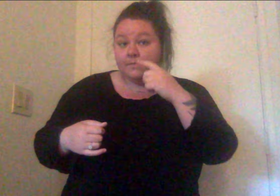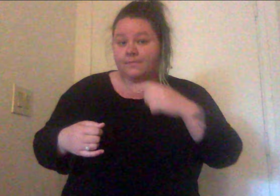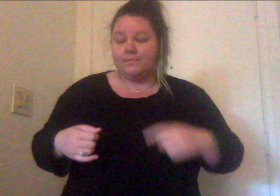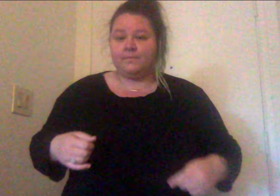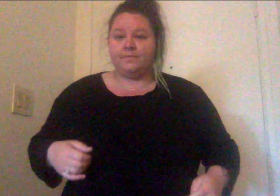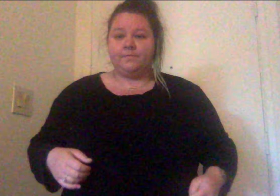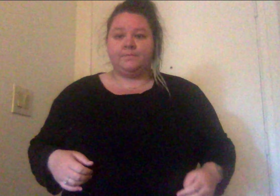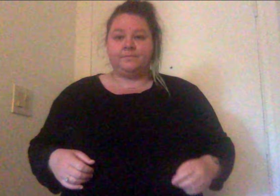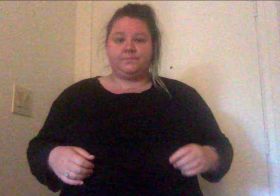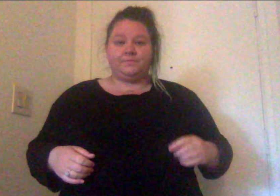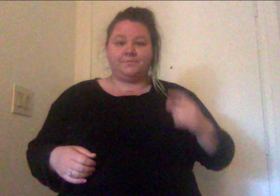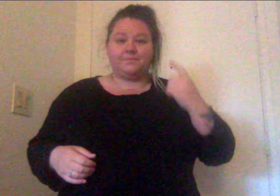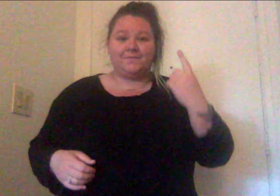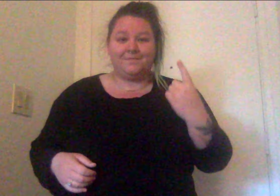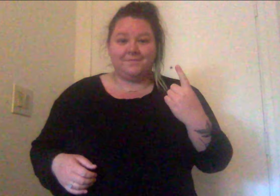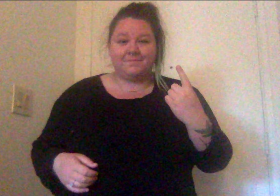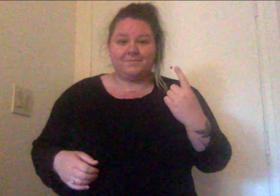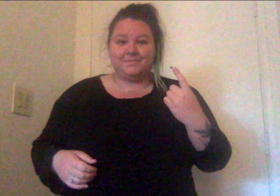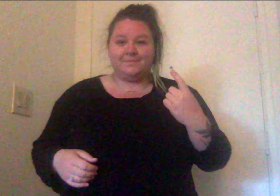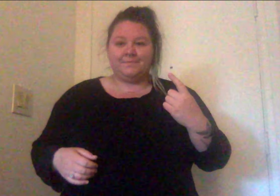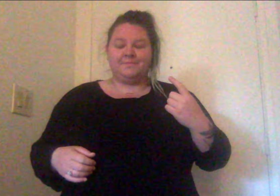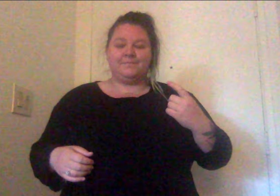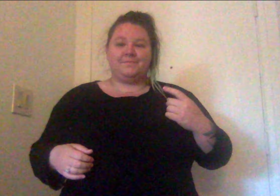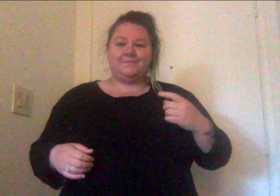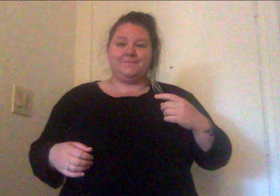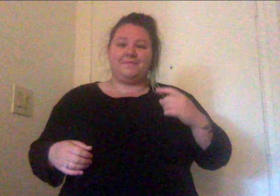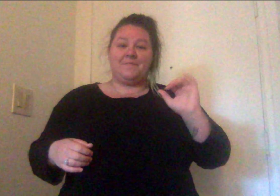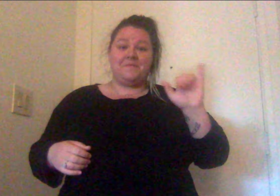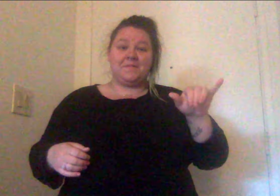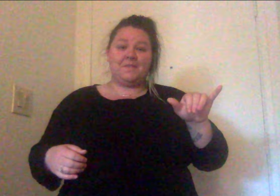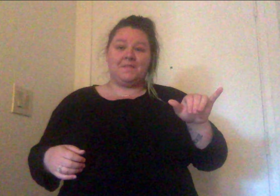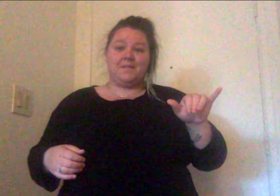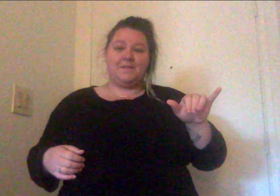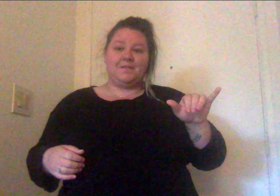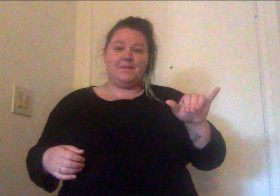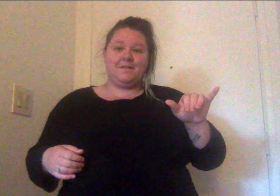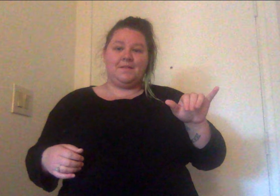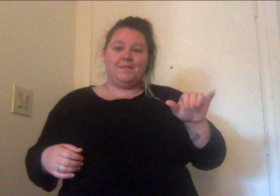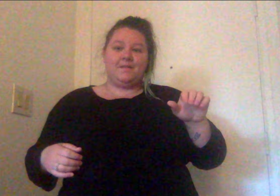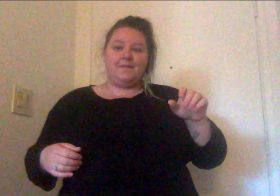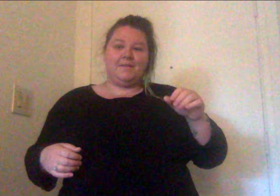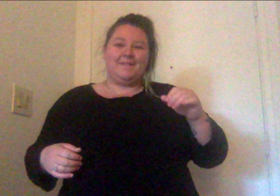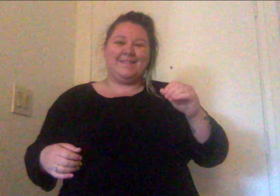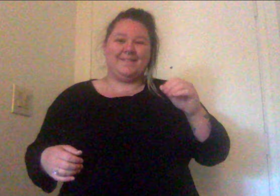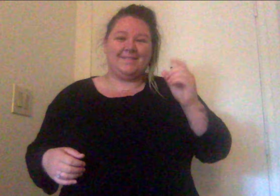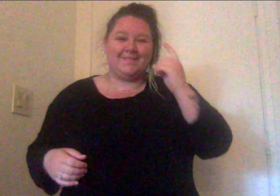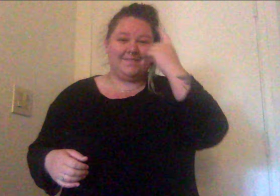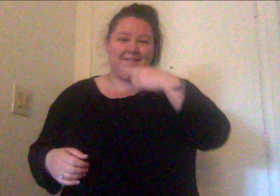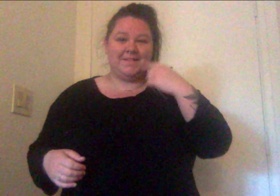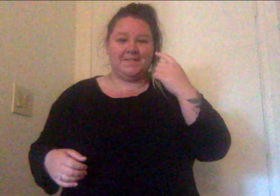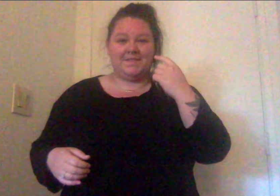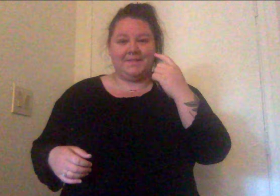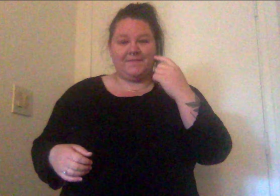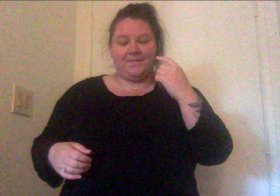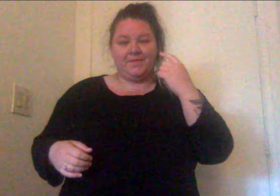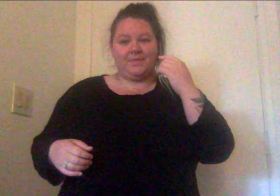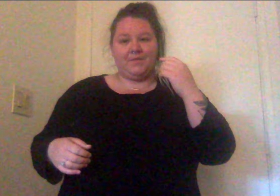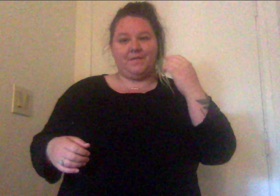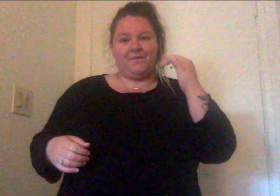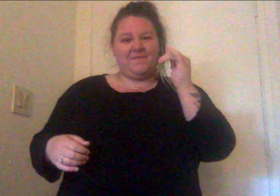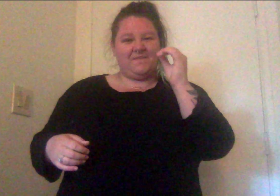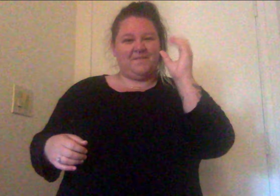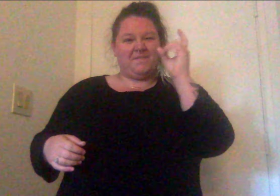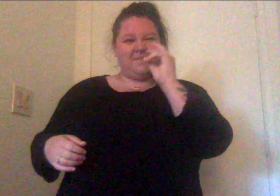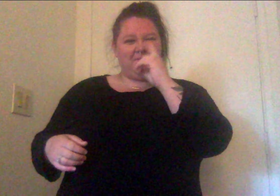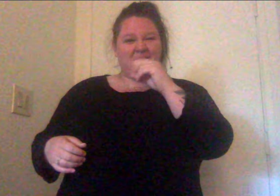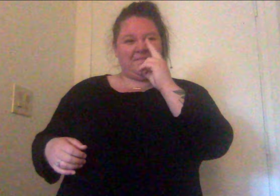One, it's mainly there because if it wasn't, your face would look really funny. 2, it protects the